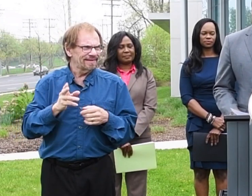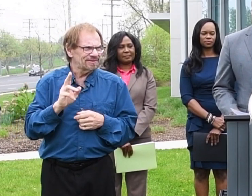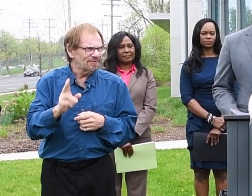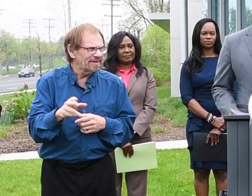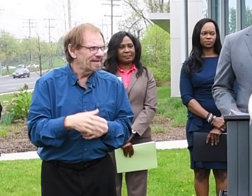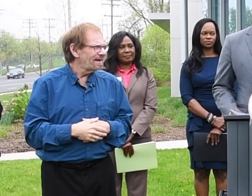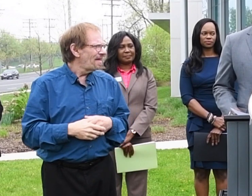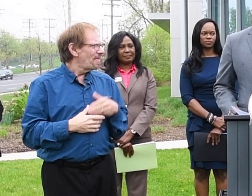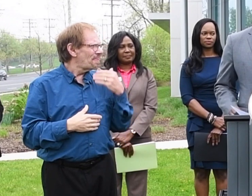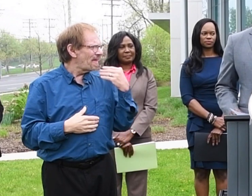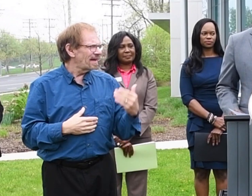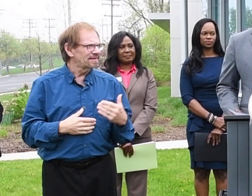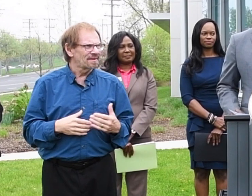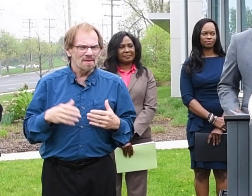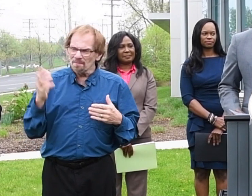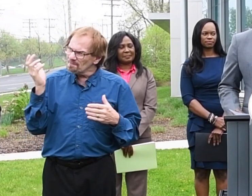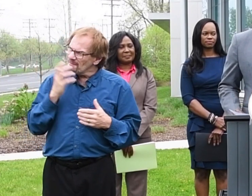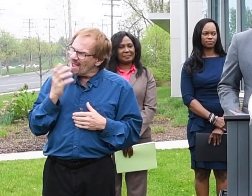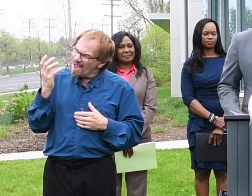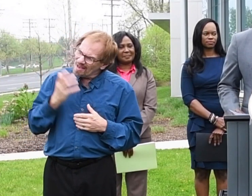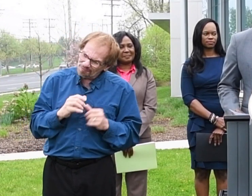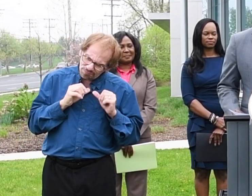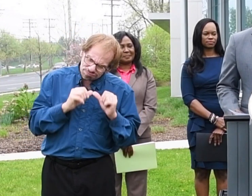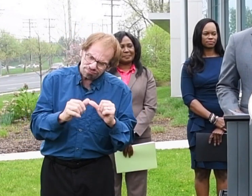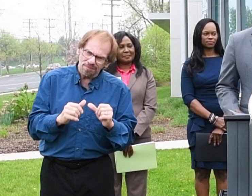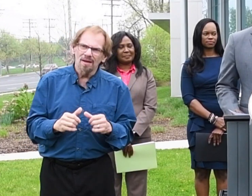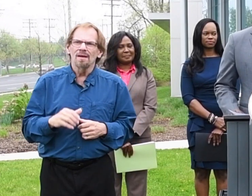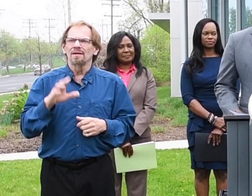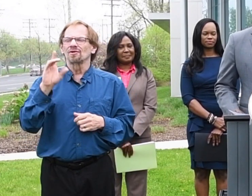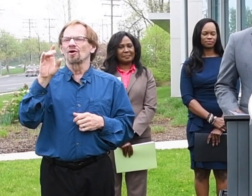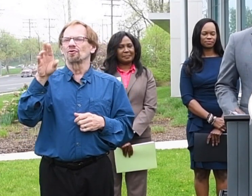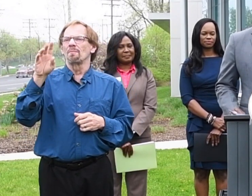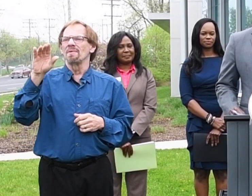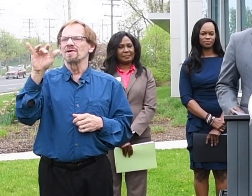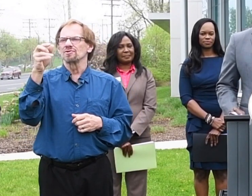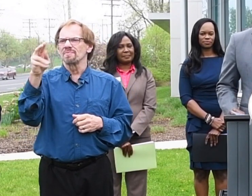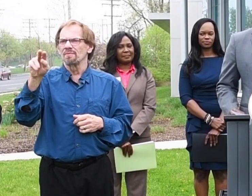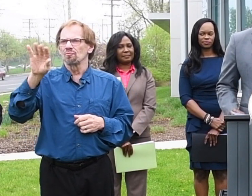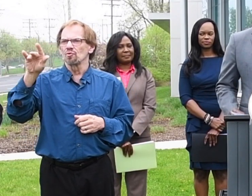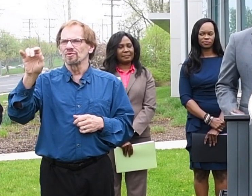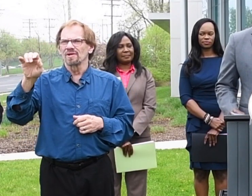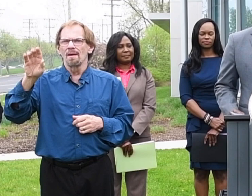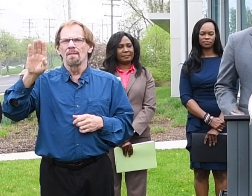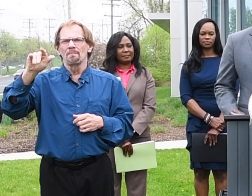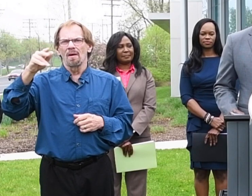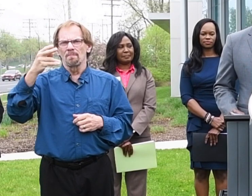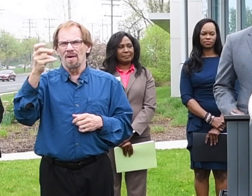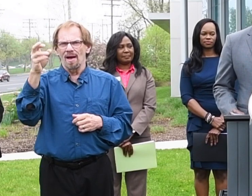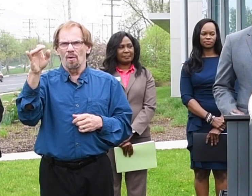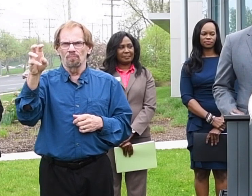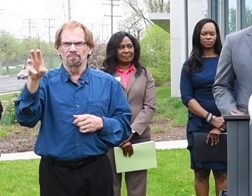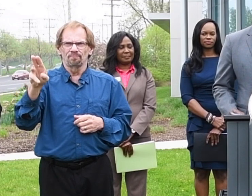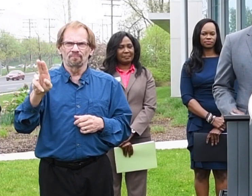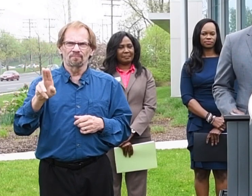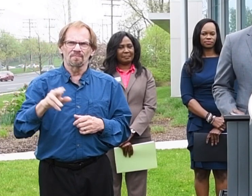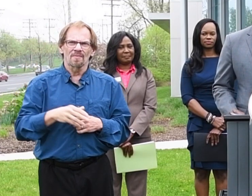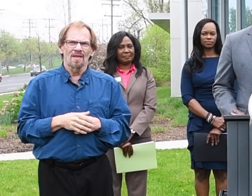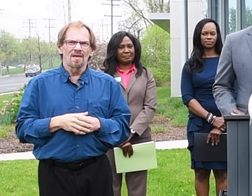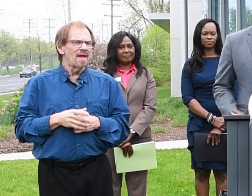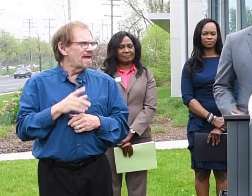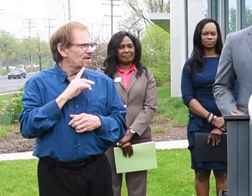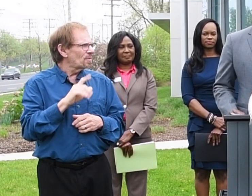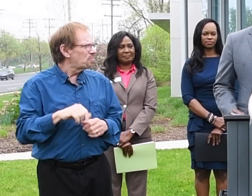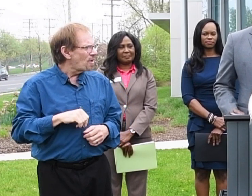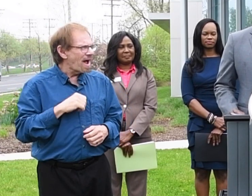of Dr. Benjamin Bruce Brumbaugh. It is with immense pride and a deep sense of responsibility that we announce